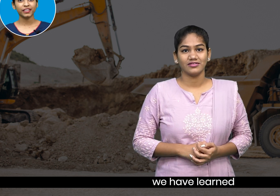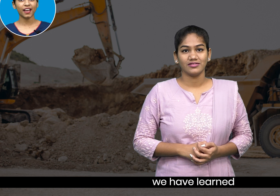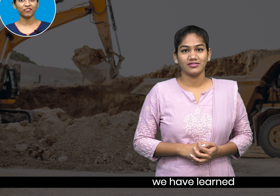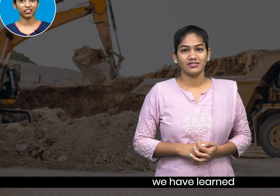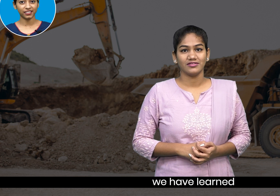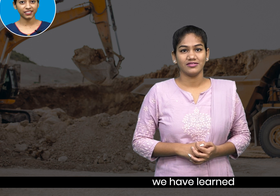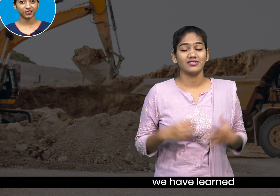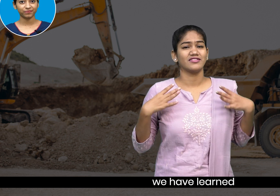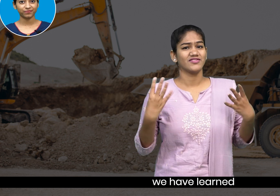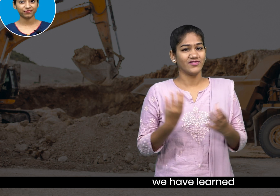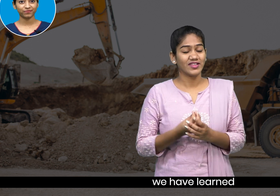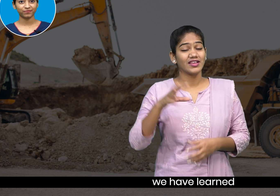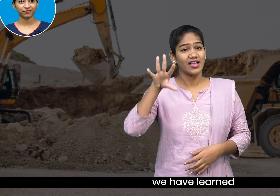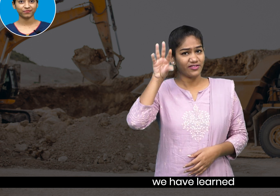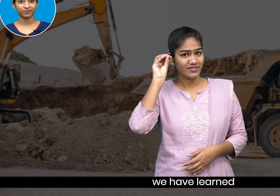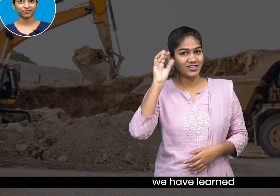We have learned